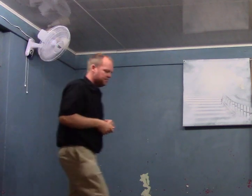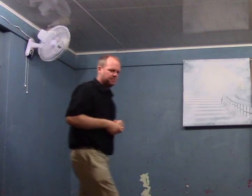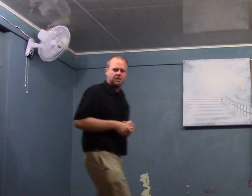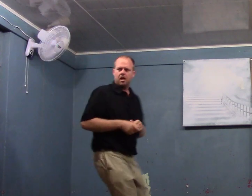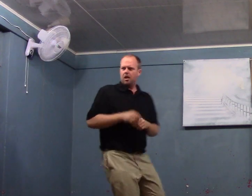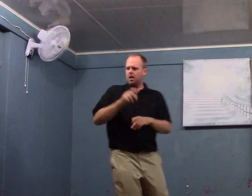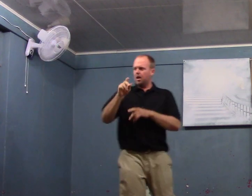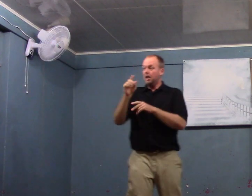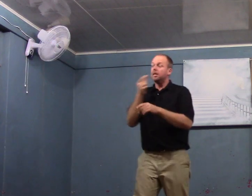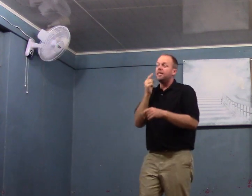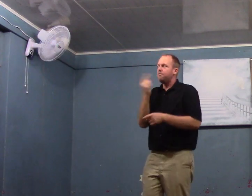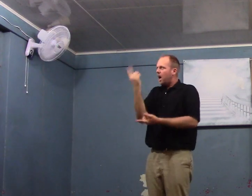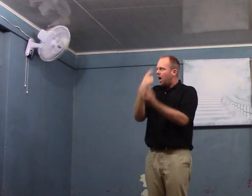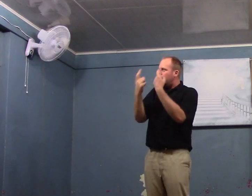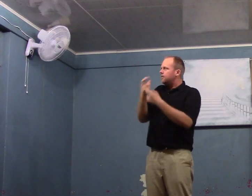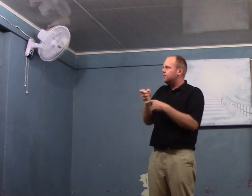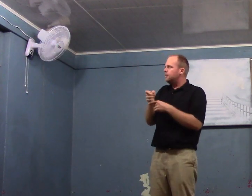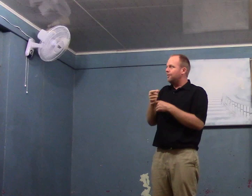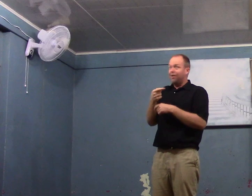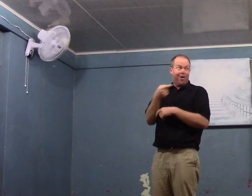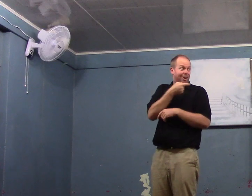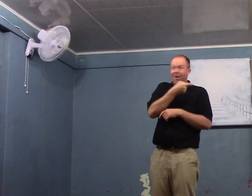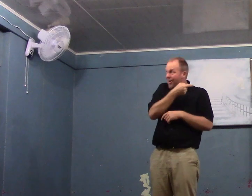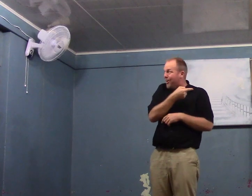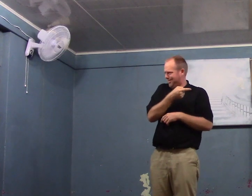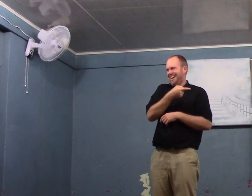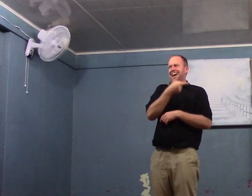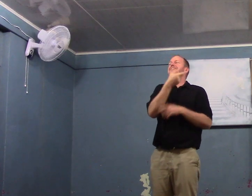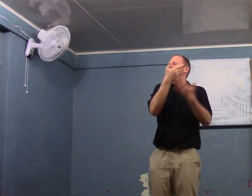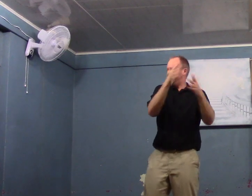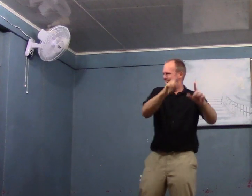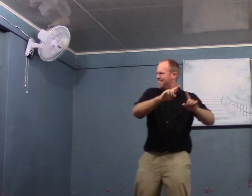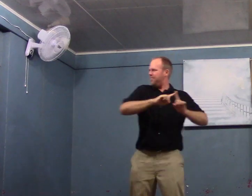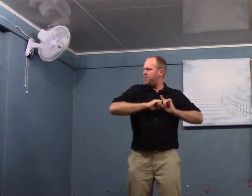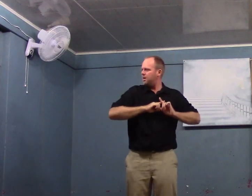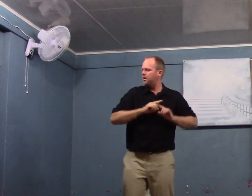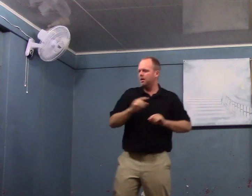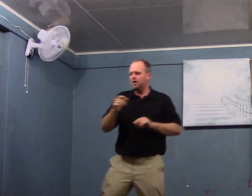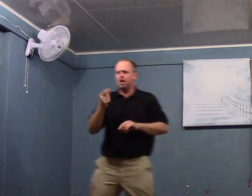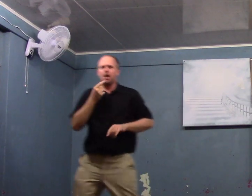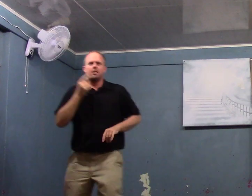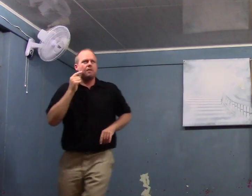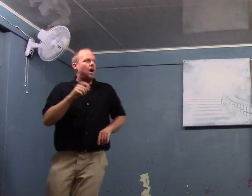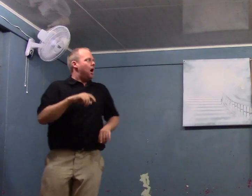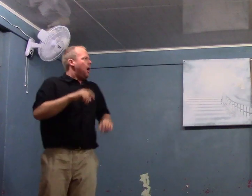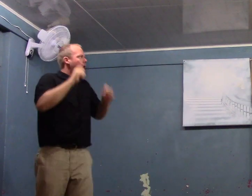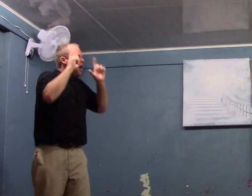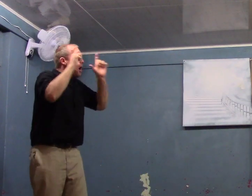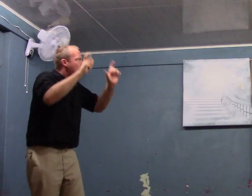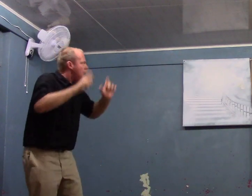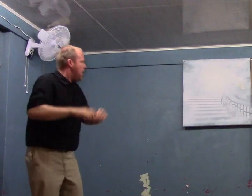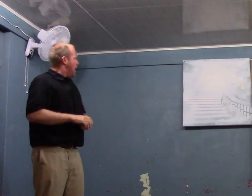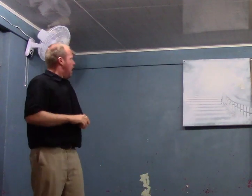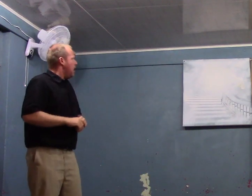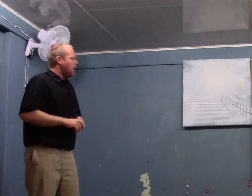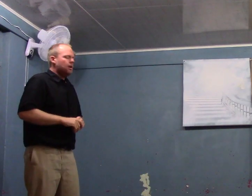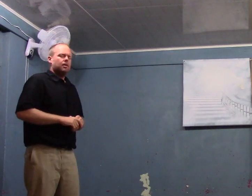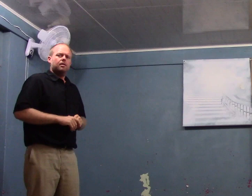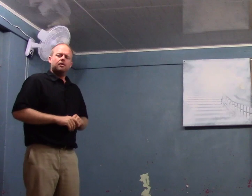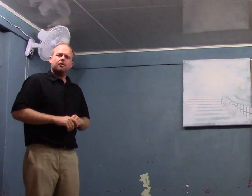people here that have asked me, that one deaf person, what happened to him? His face is different. When people ask me, I said,